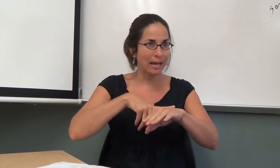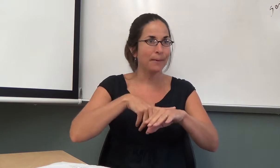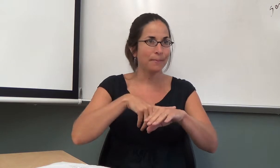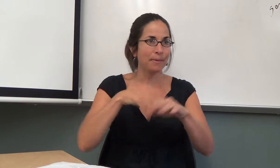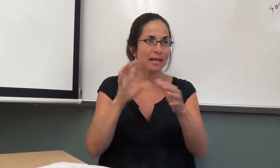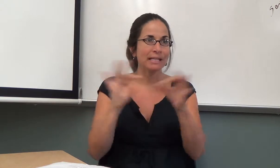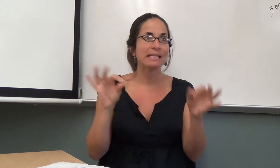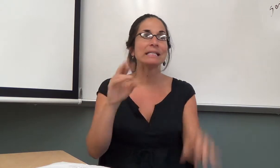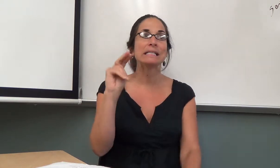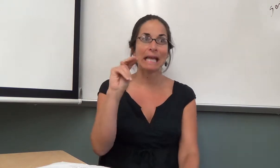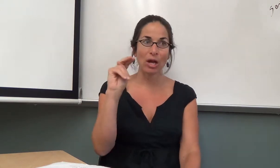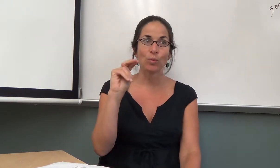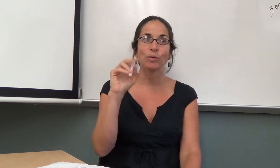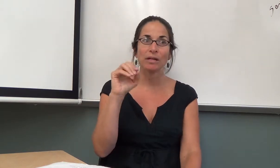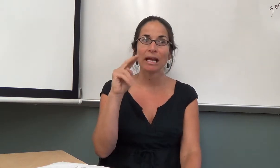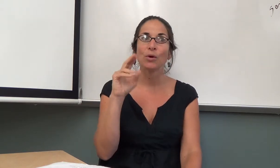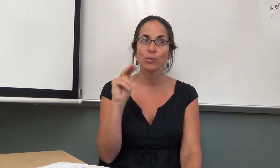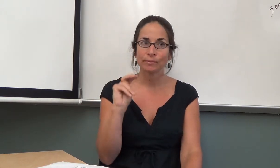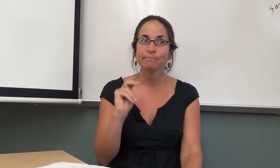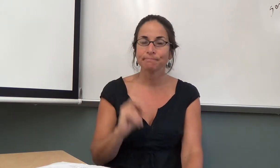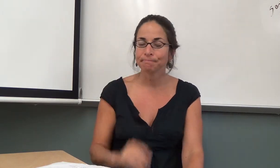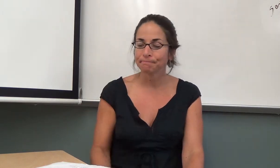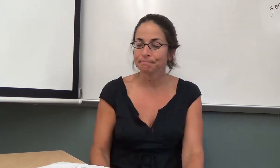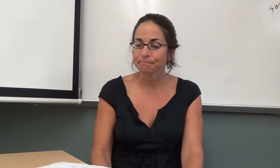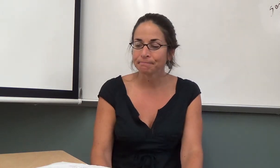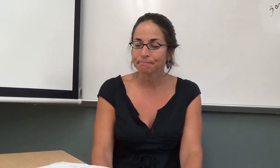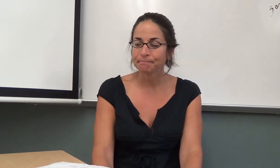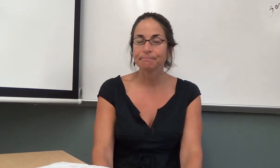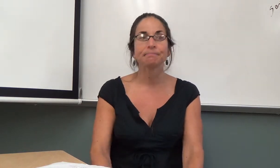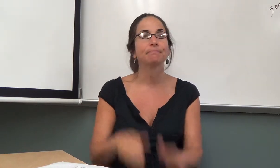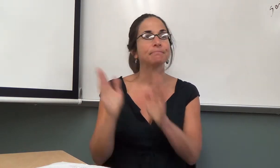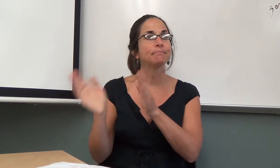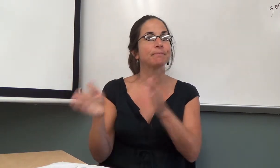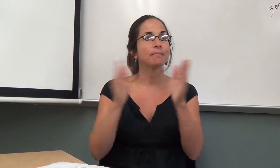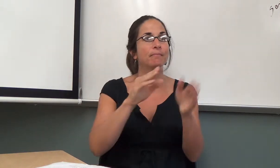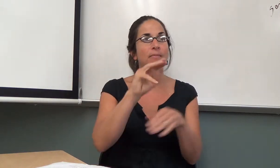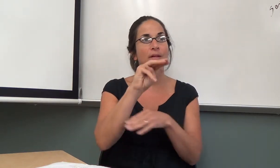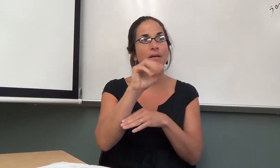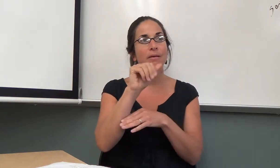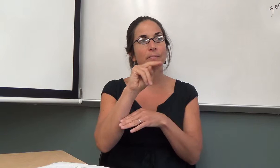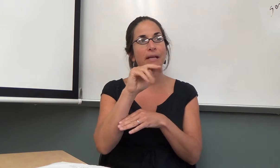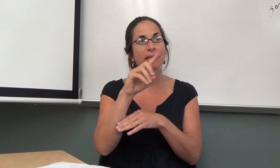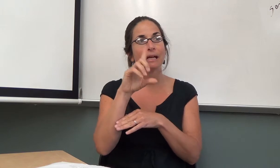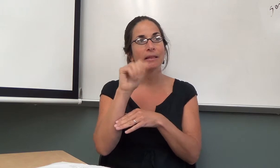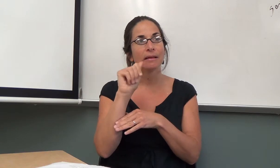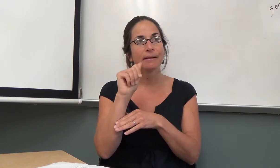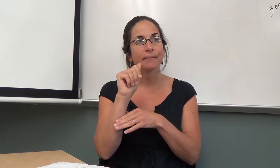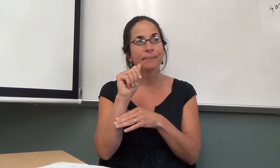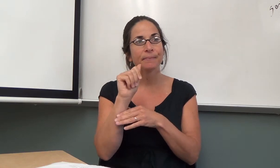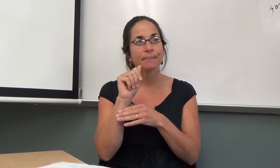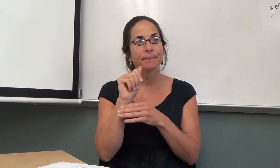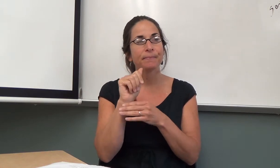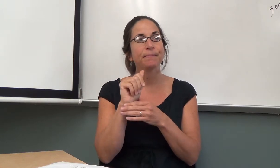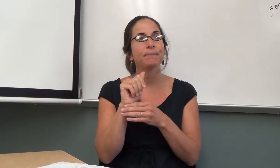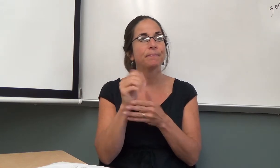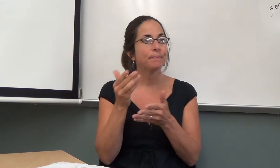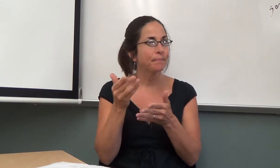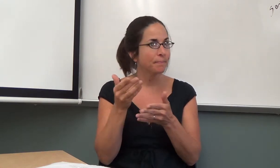Okay. How about Mandela? We know this one. Yep. It's a noun. Proper noun.